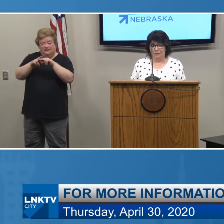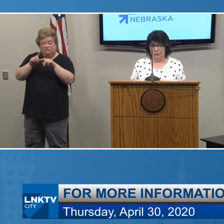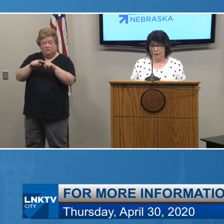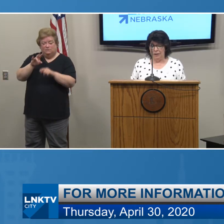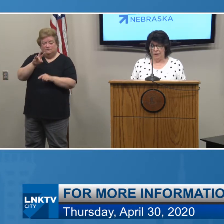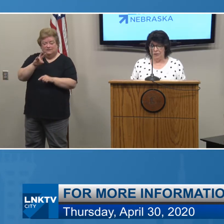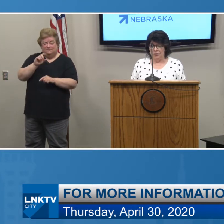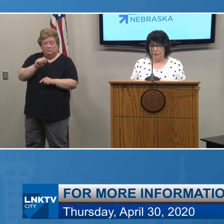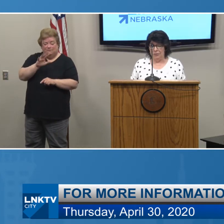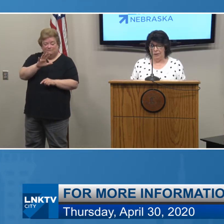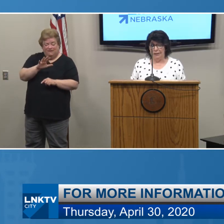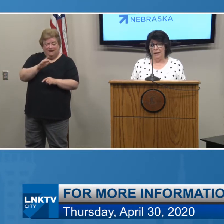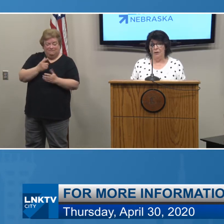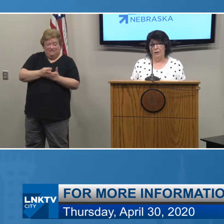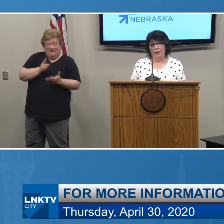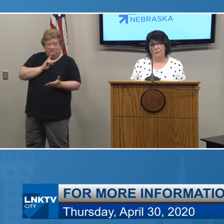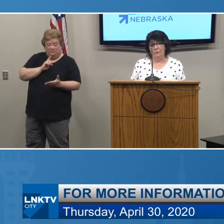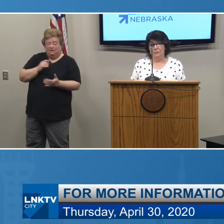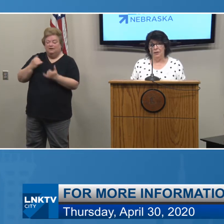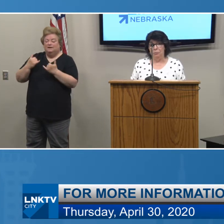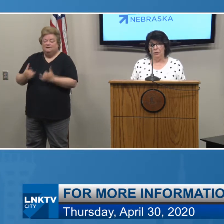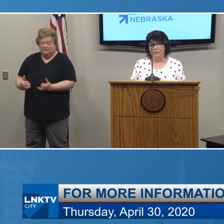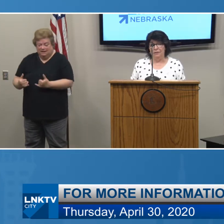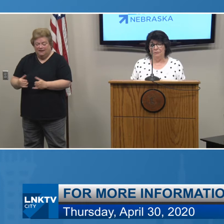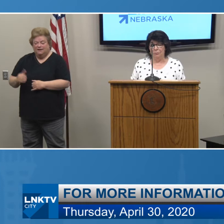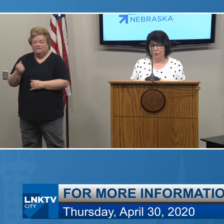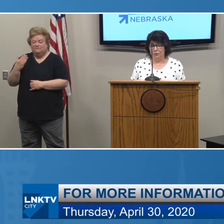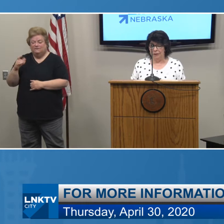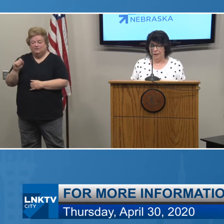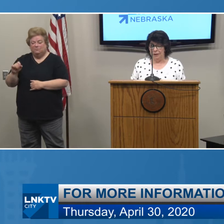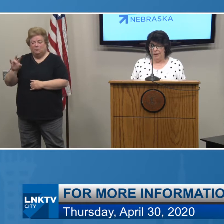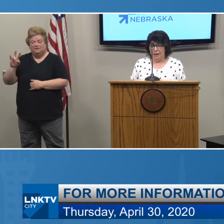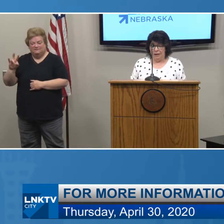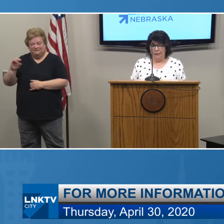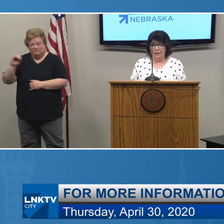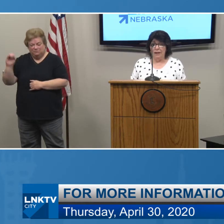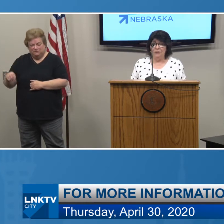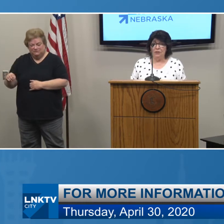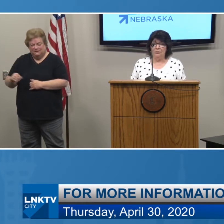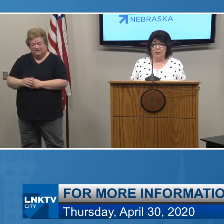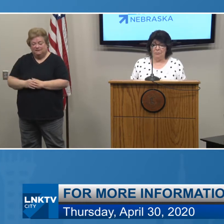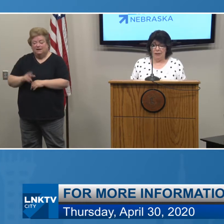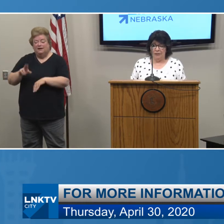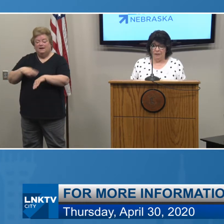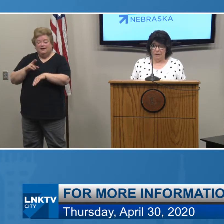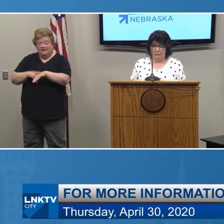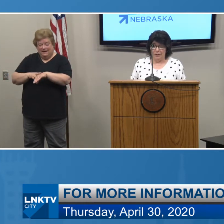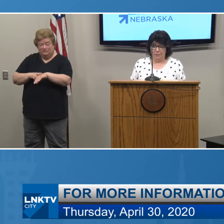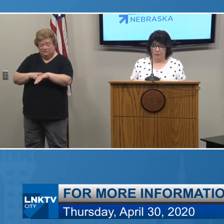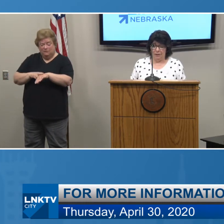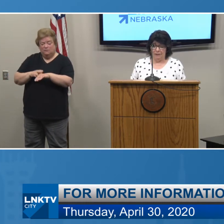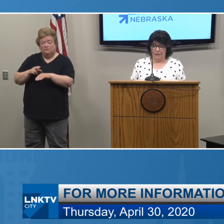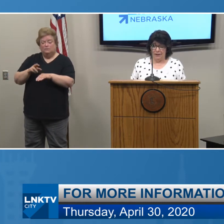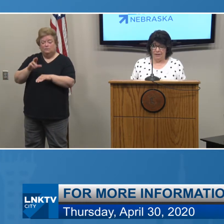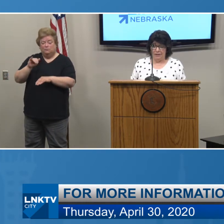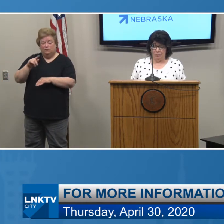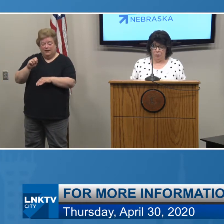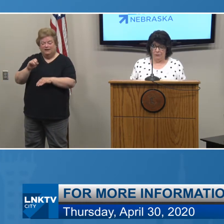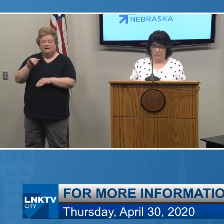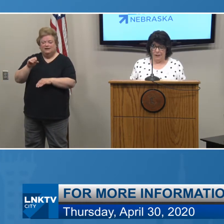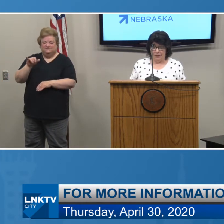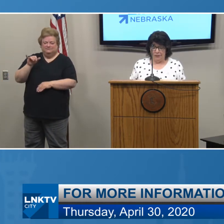7.5% last week to now at 15.7%, and the national rate remains